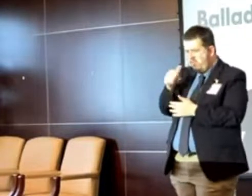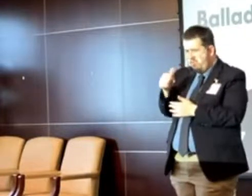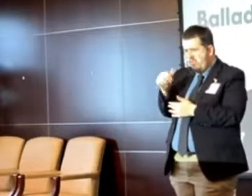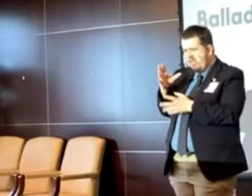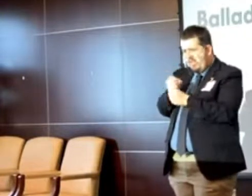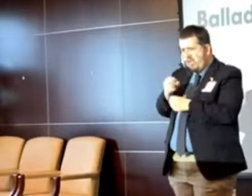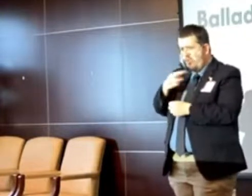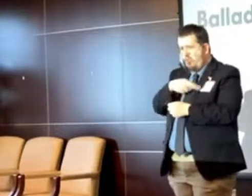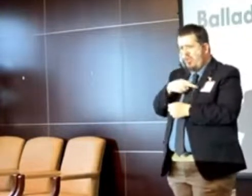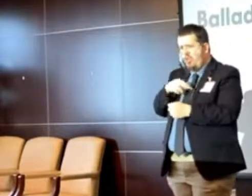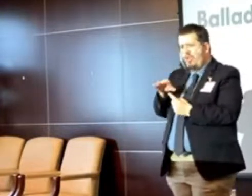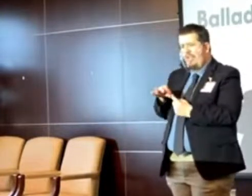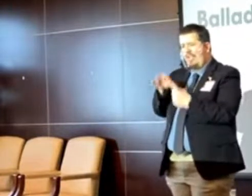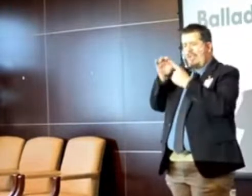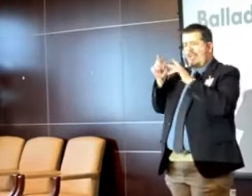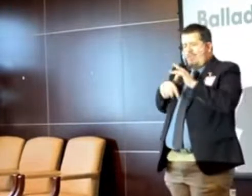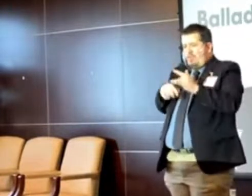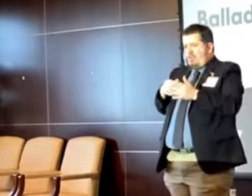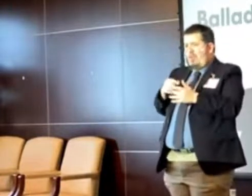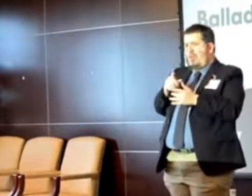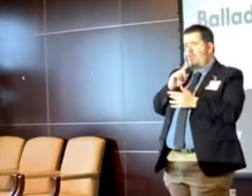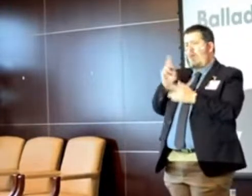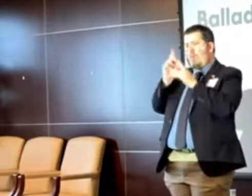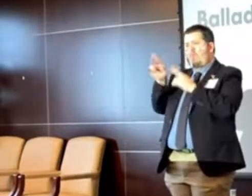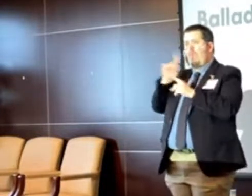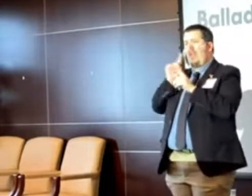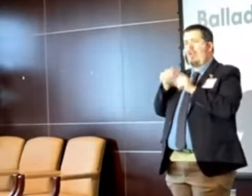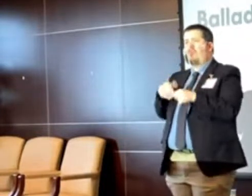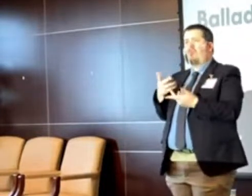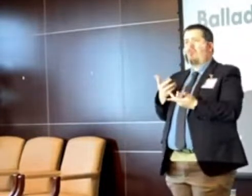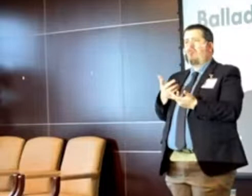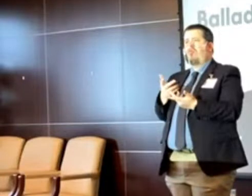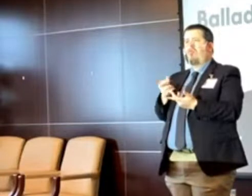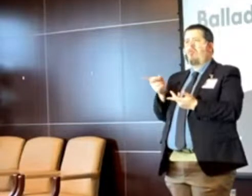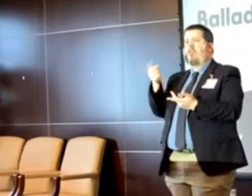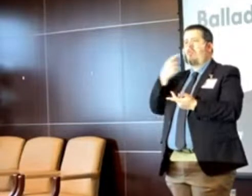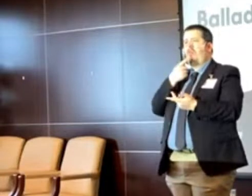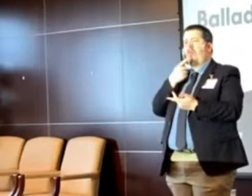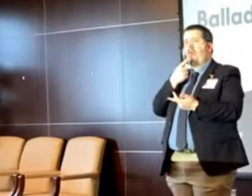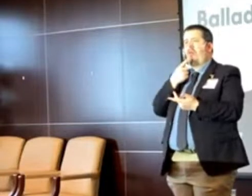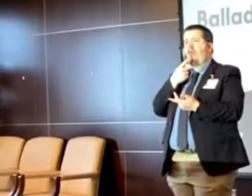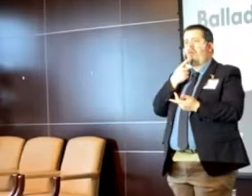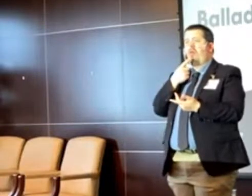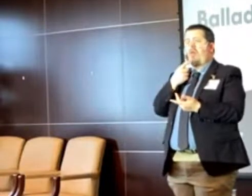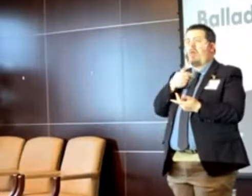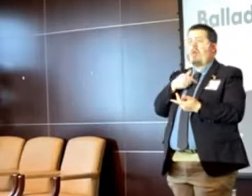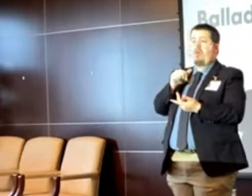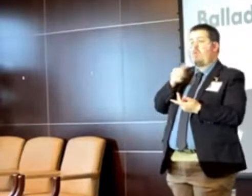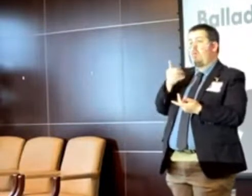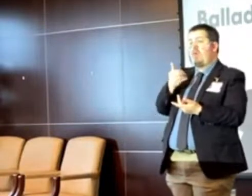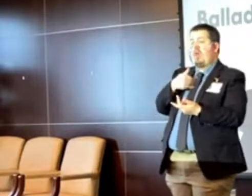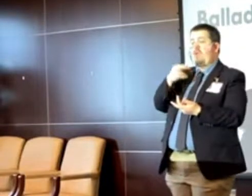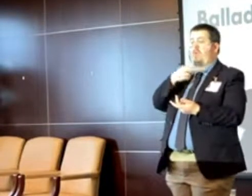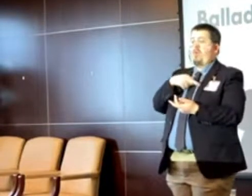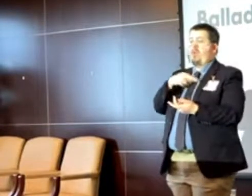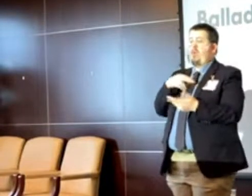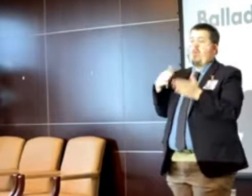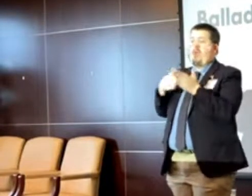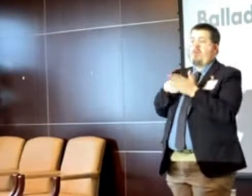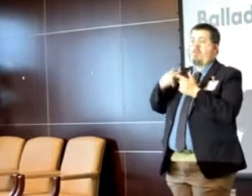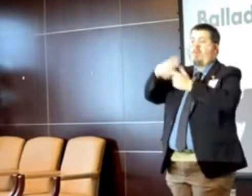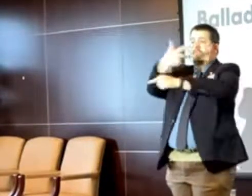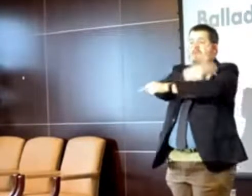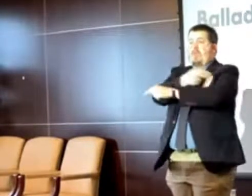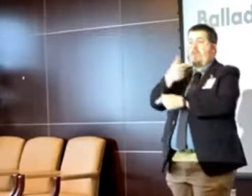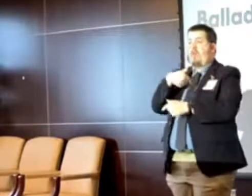a religious exemption? And I have to say, I really respect this answer. They say, well, I don't have a religious opposition to vaccines.